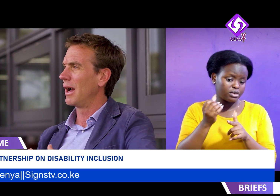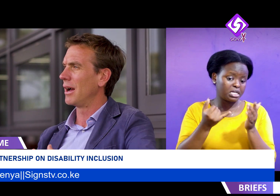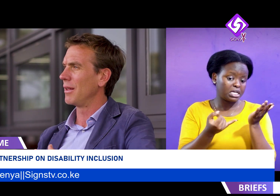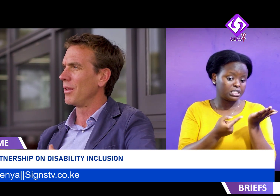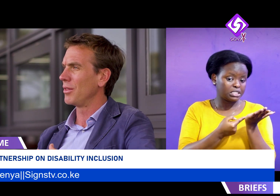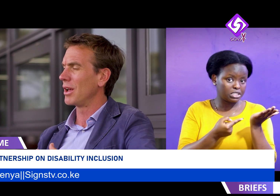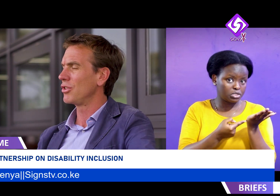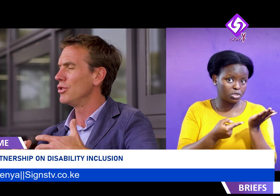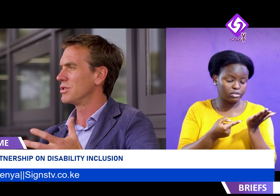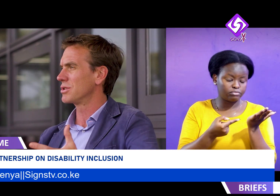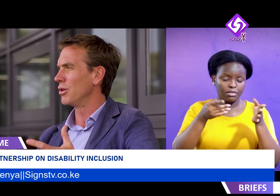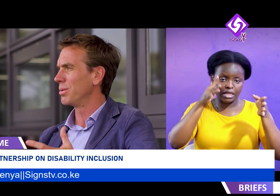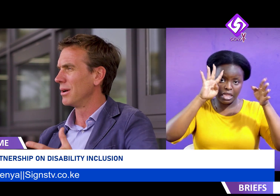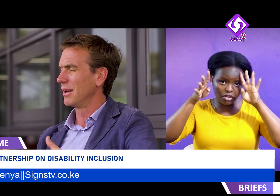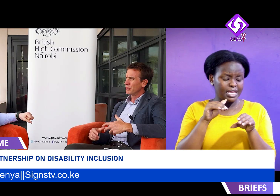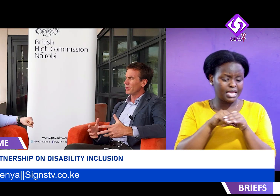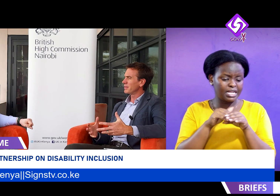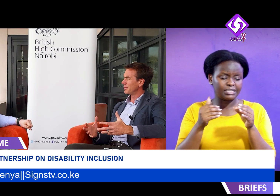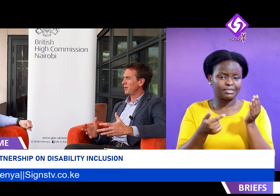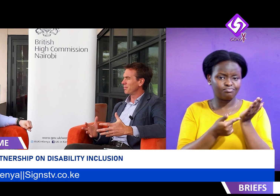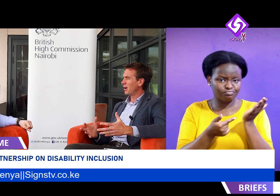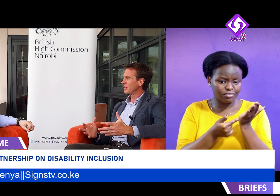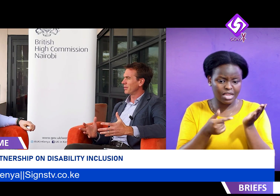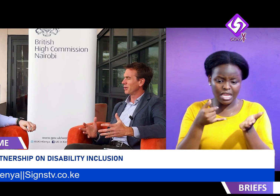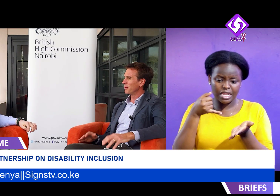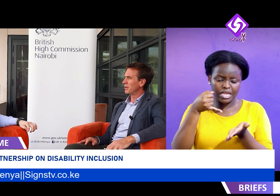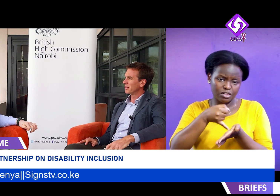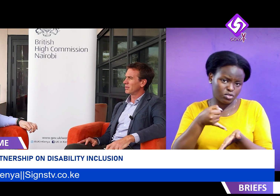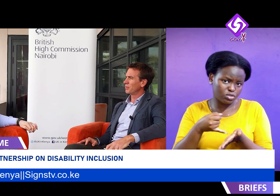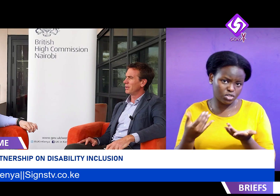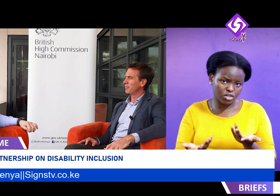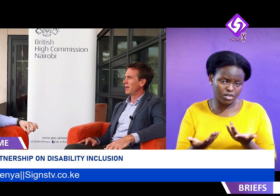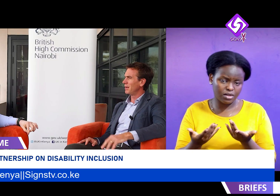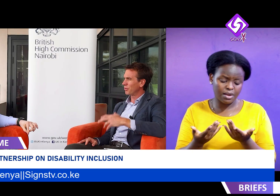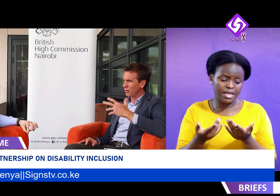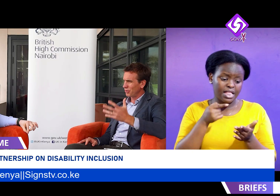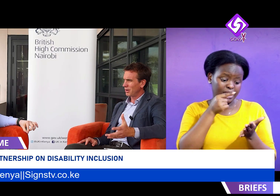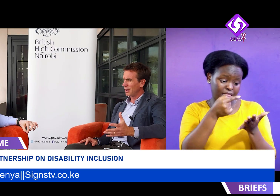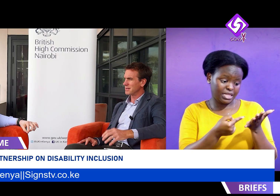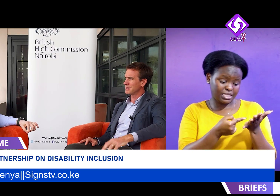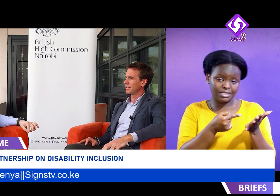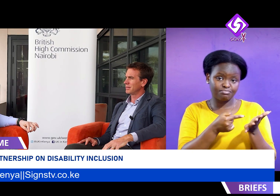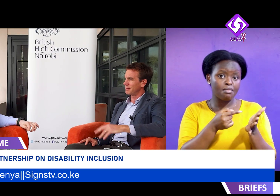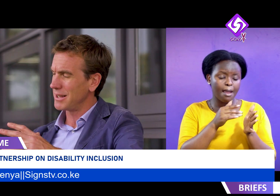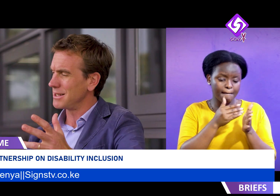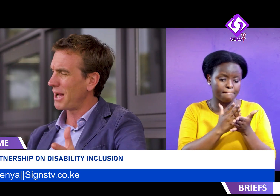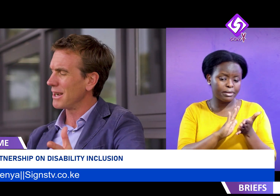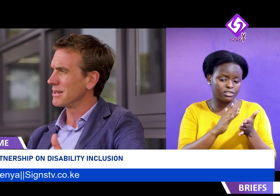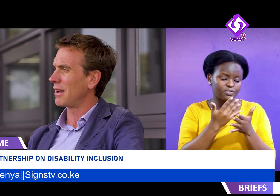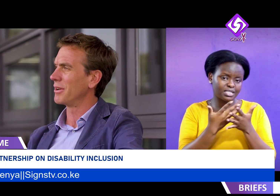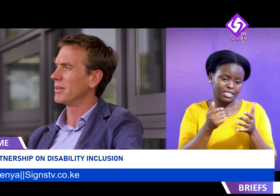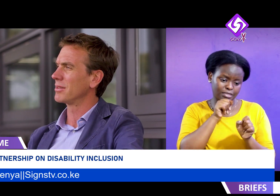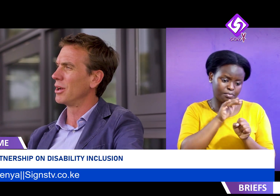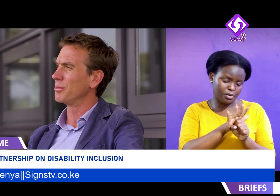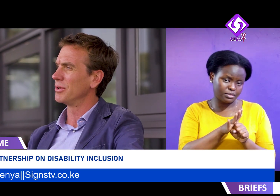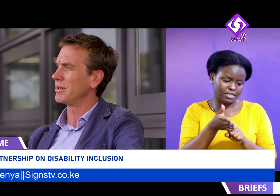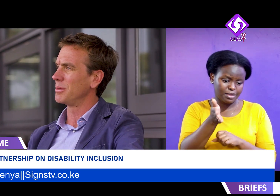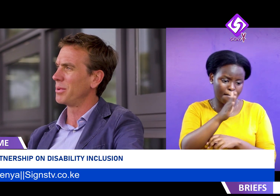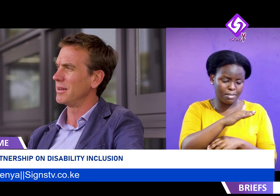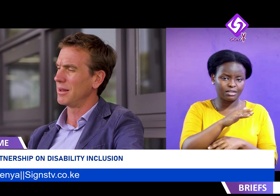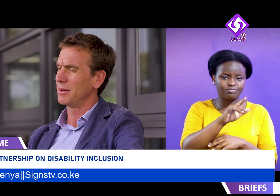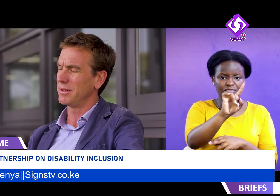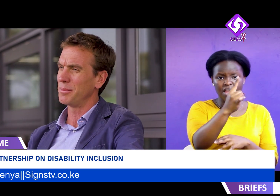innovation, there's huge scope. So this has been part of the commitments that we have made through dating back to that first